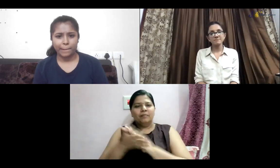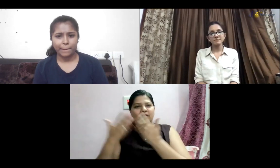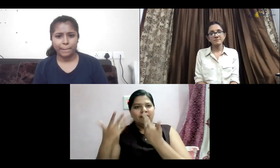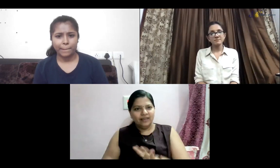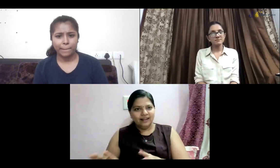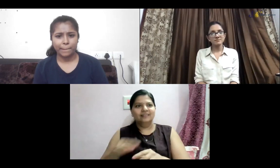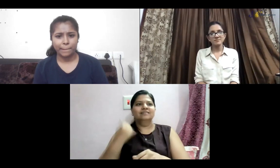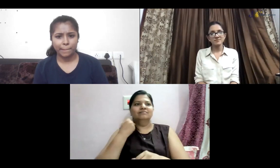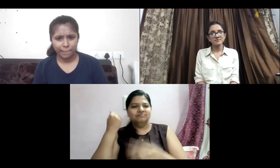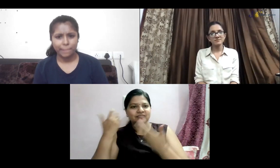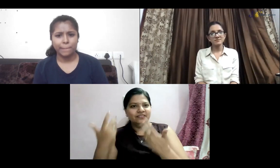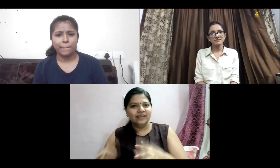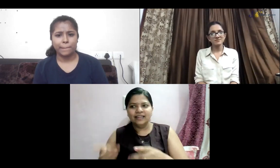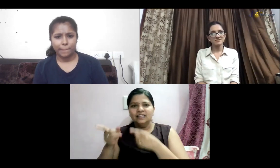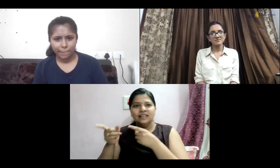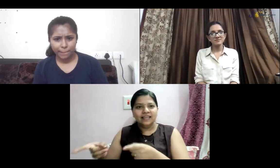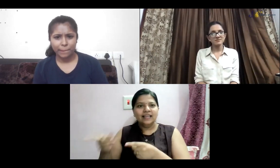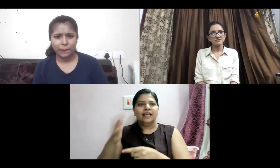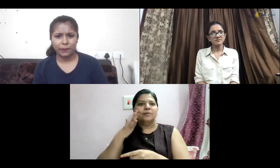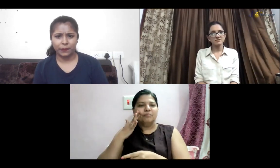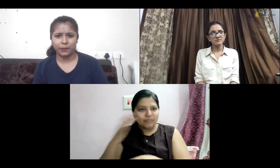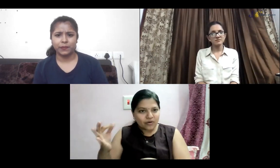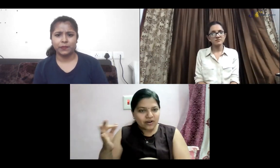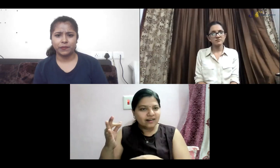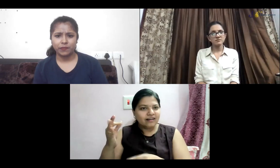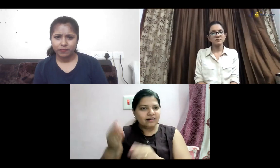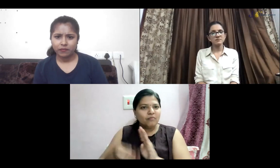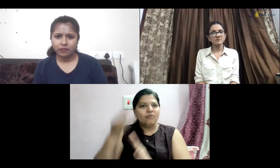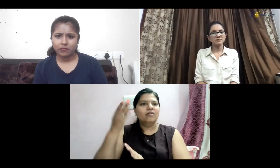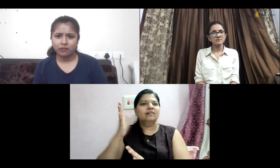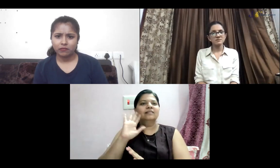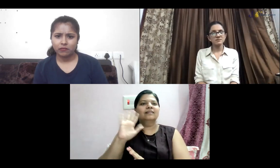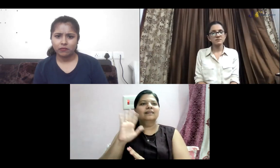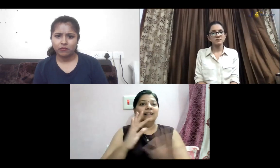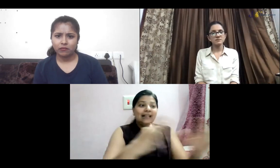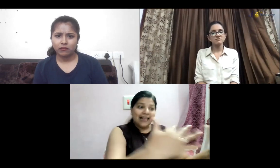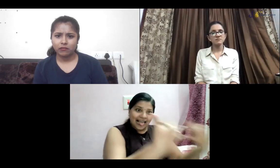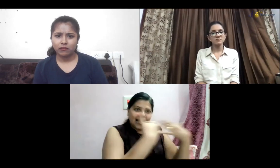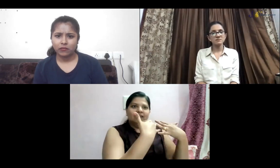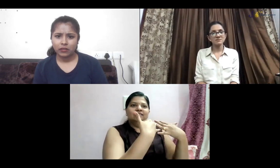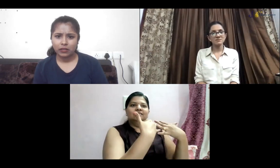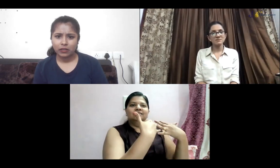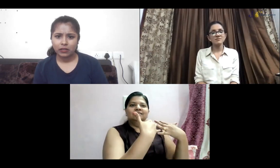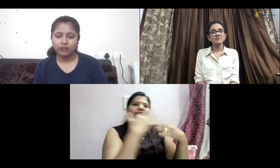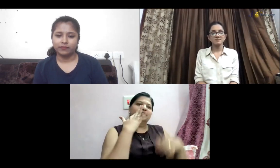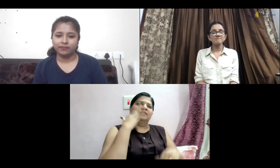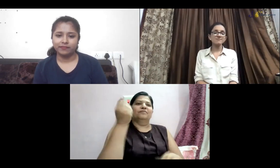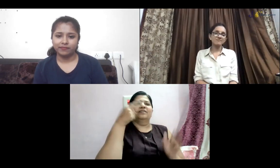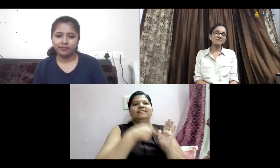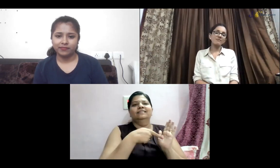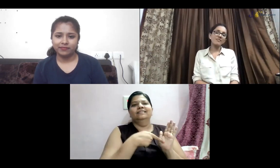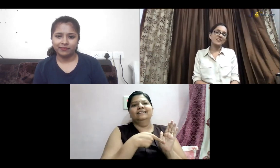the attention of the media by just paying them more money. If the girl being raped or they have done